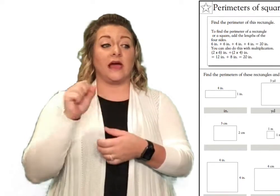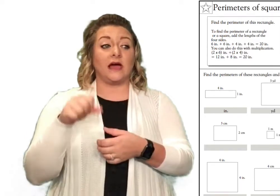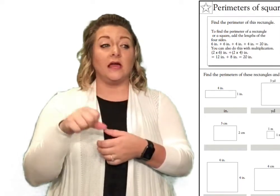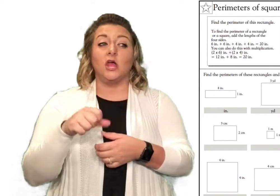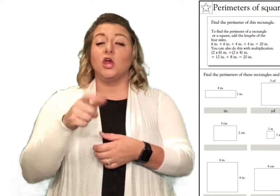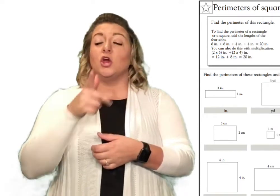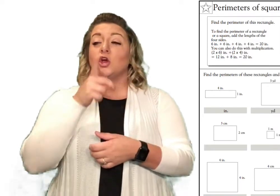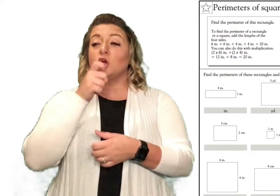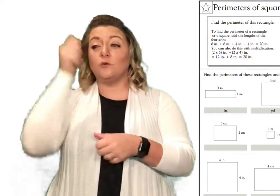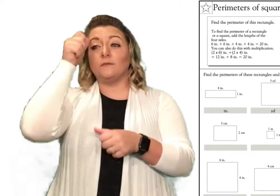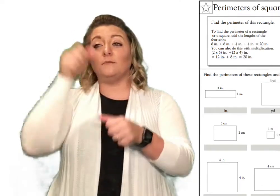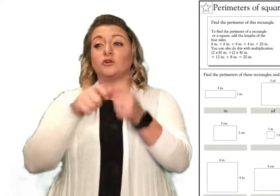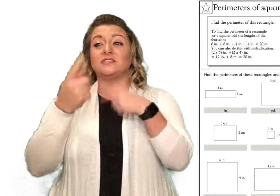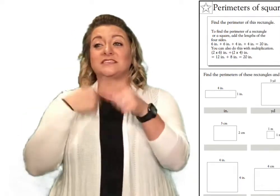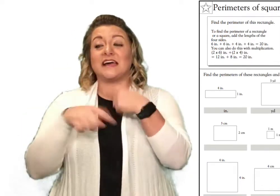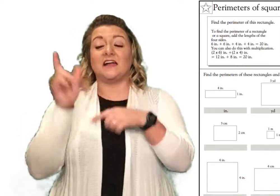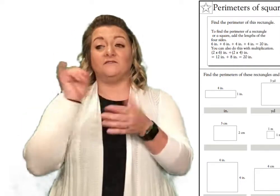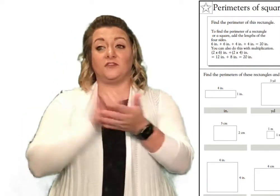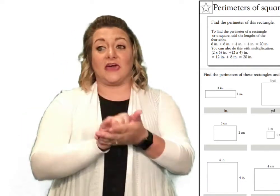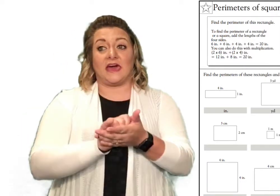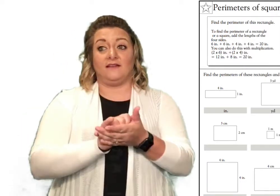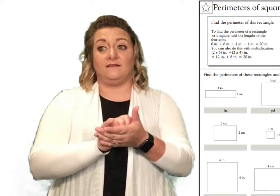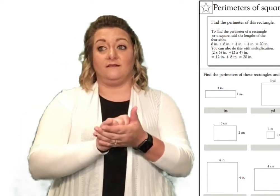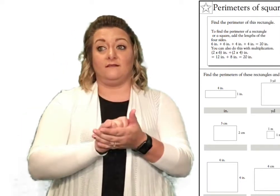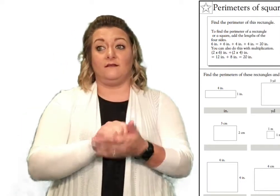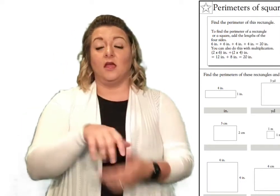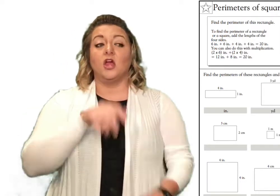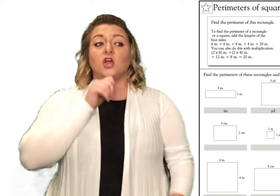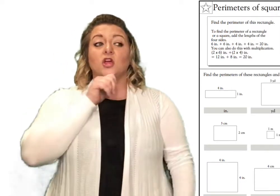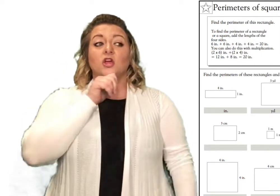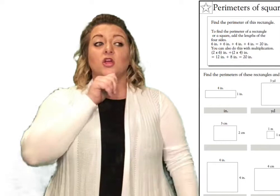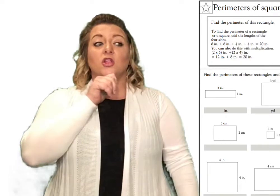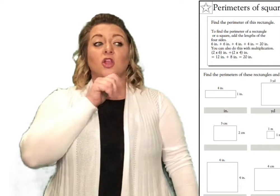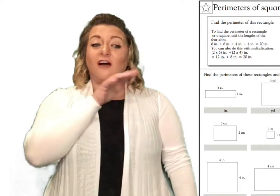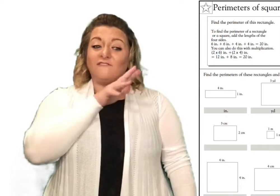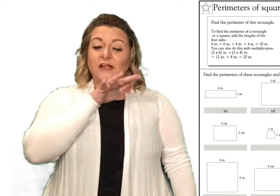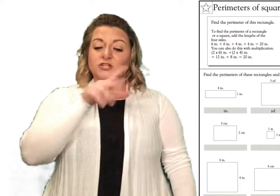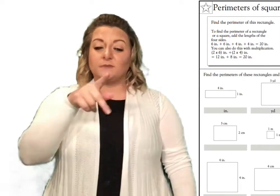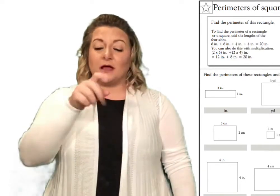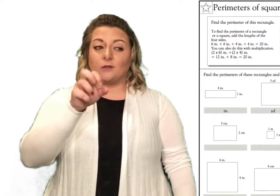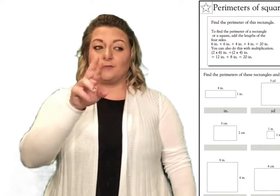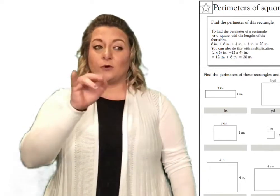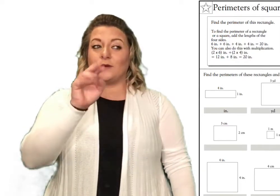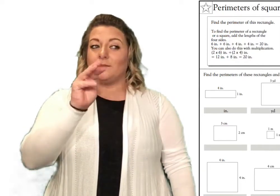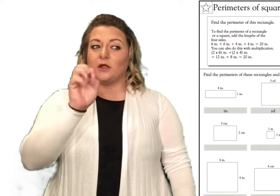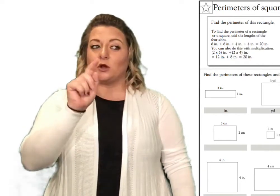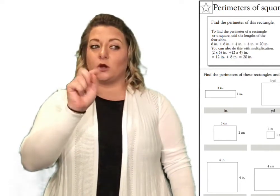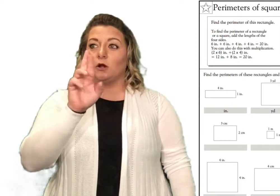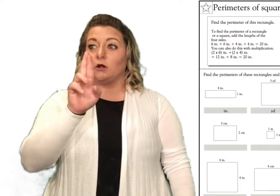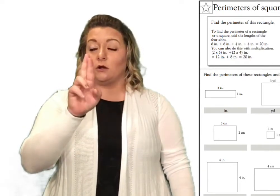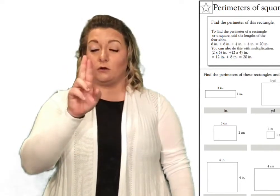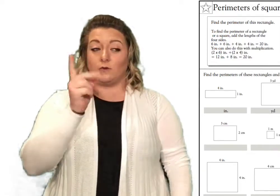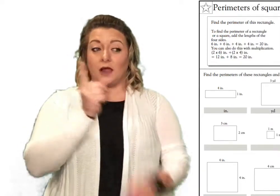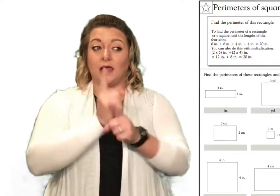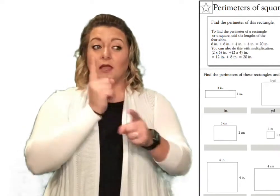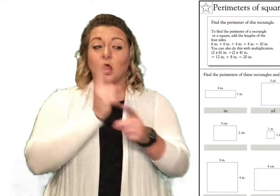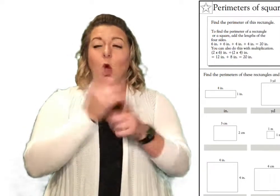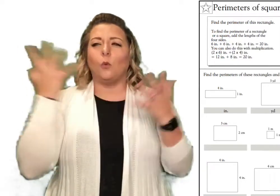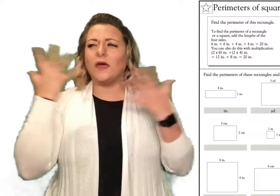Yeah? Who remembers the sign for that? Not fingerspelled perimeter, right? What's